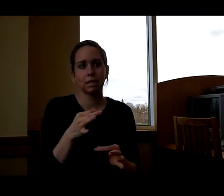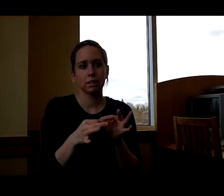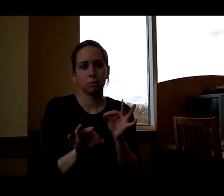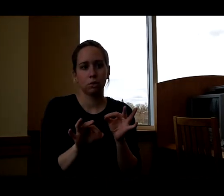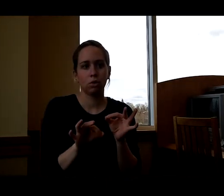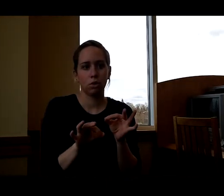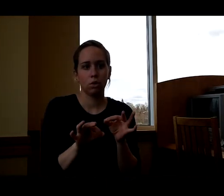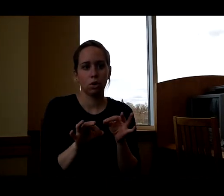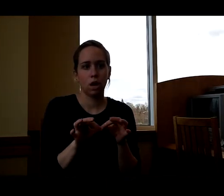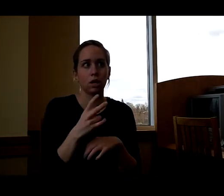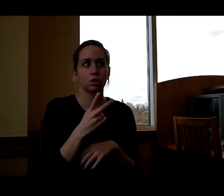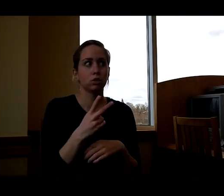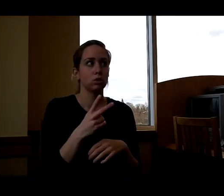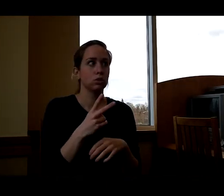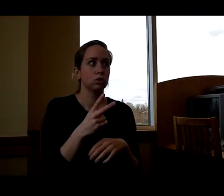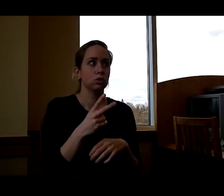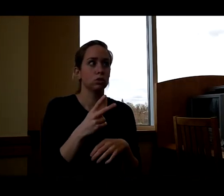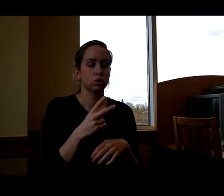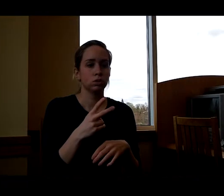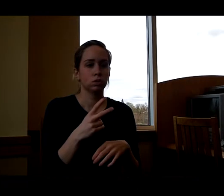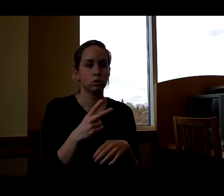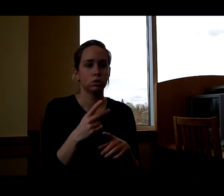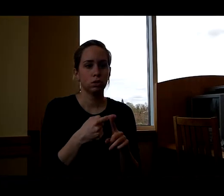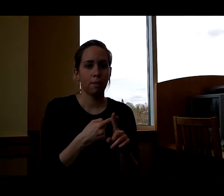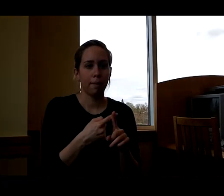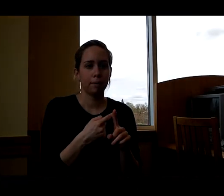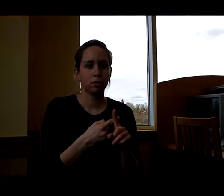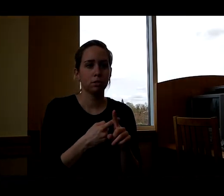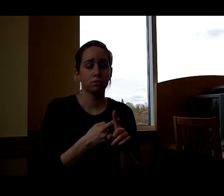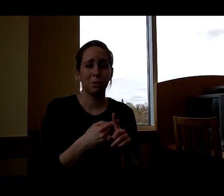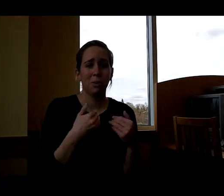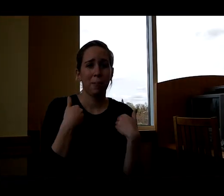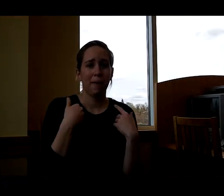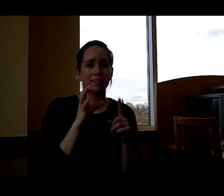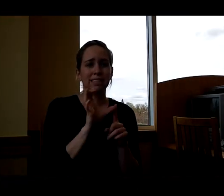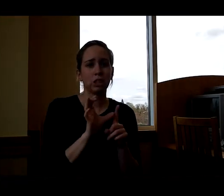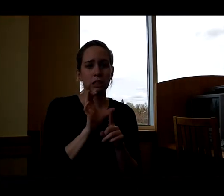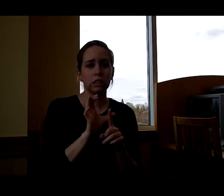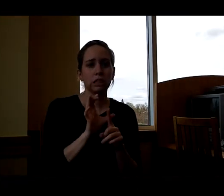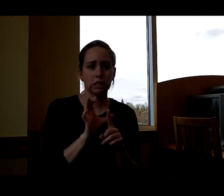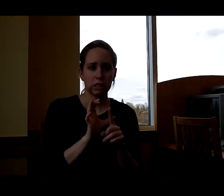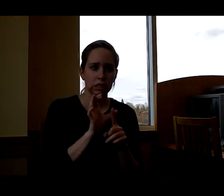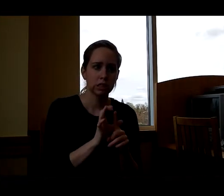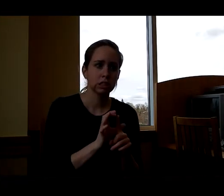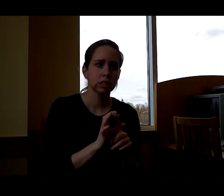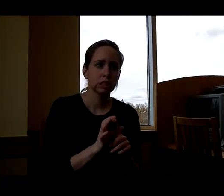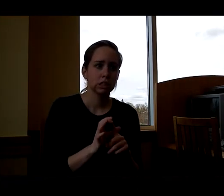two thermometers. These thermometers are exactly the same. They both read in Celsius. I just took them, mounted them to a piece of, like a file